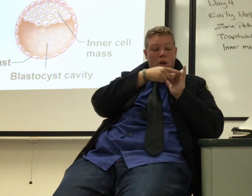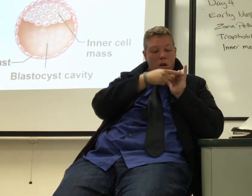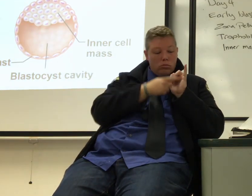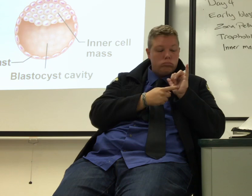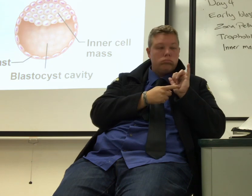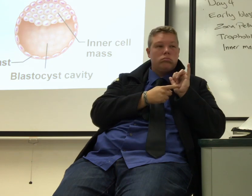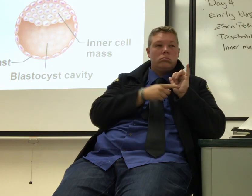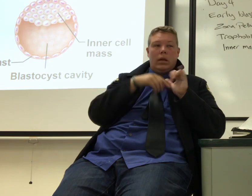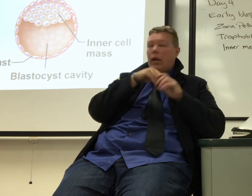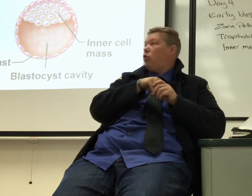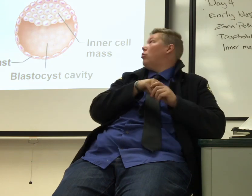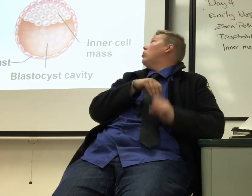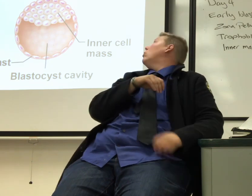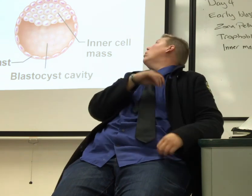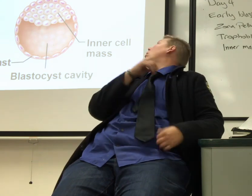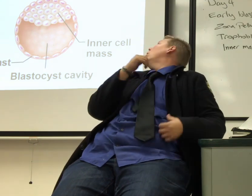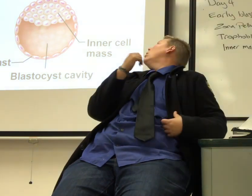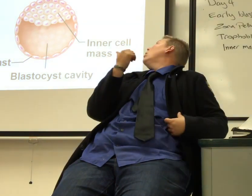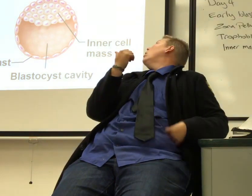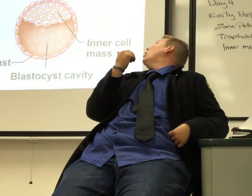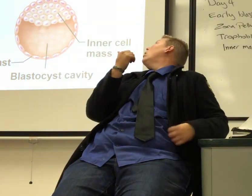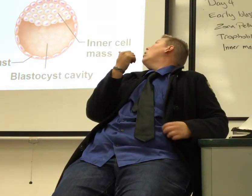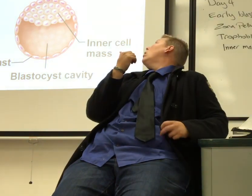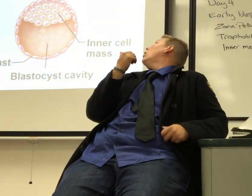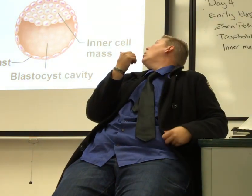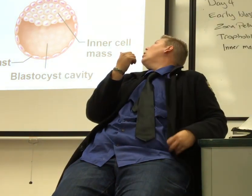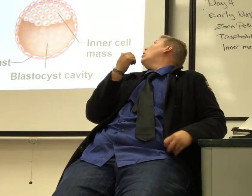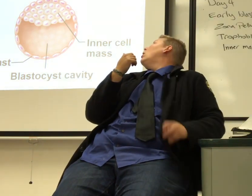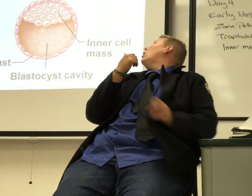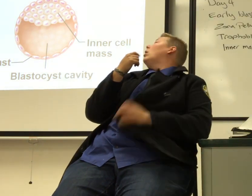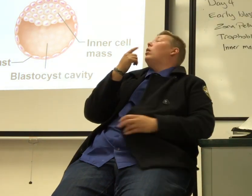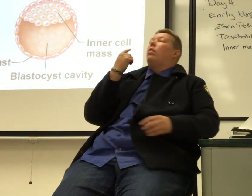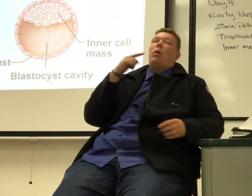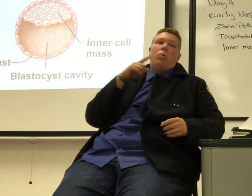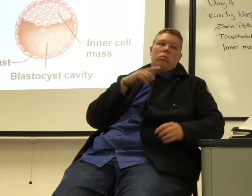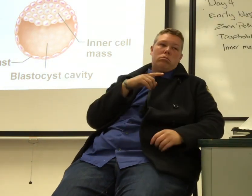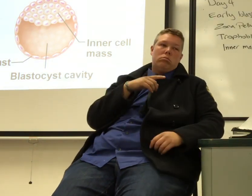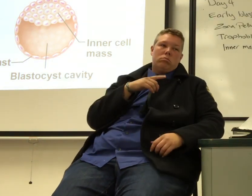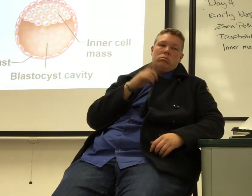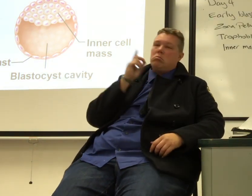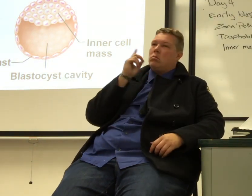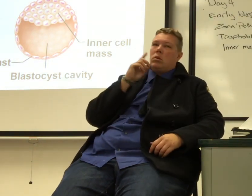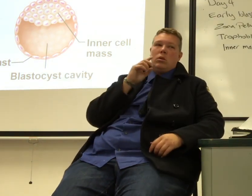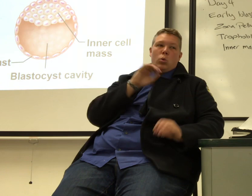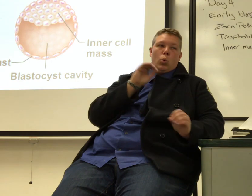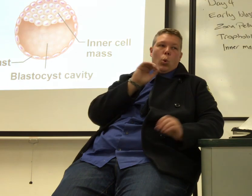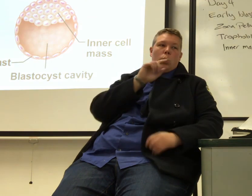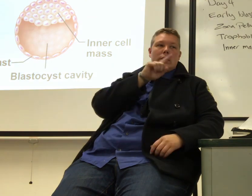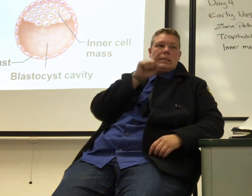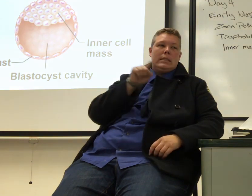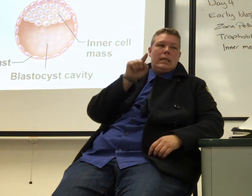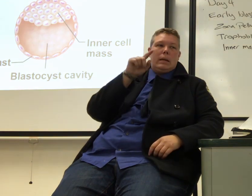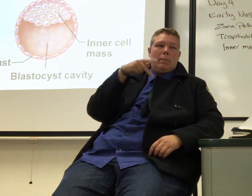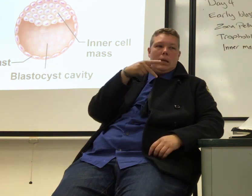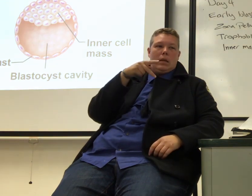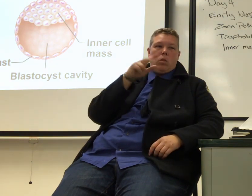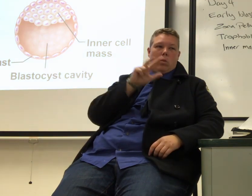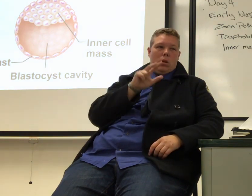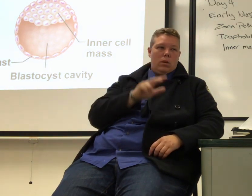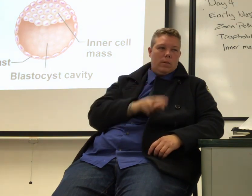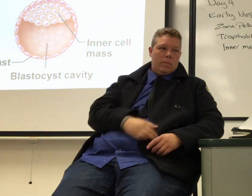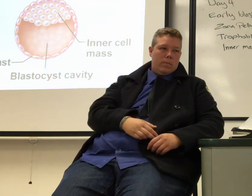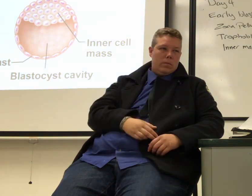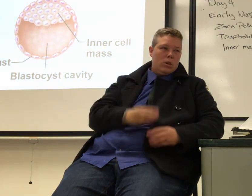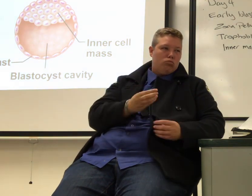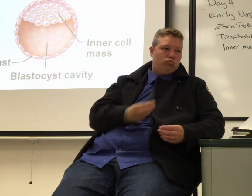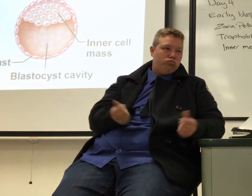Well, there it is, day seven. They call it implanting blastocyst. No ZP, finally gone. Okay, degenerated.